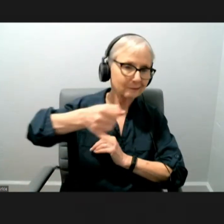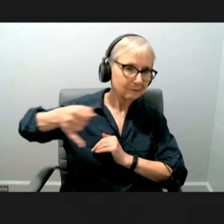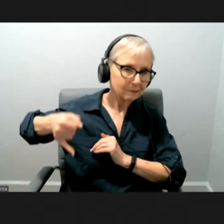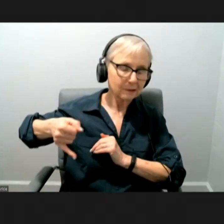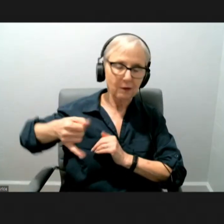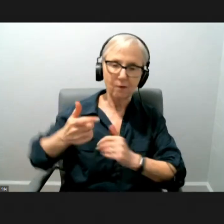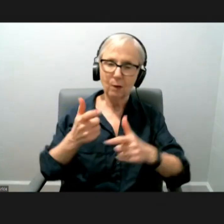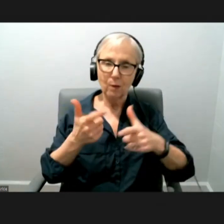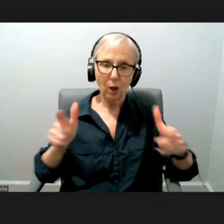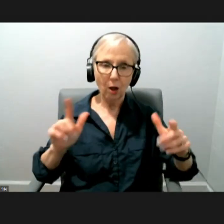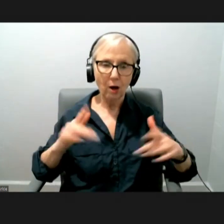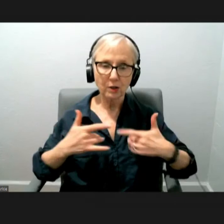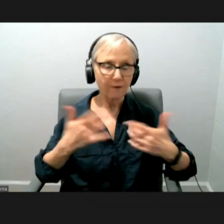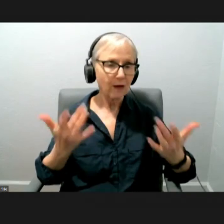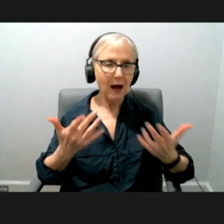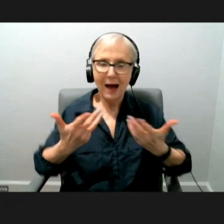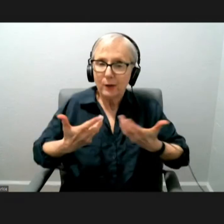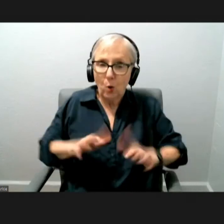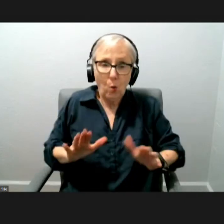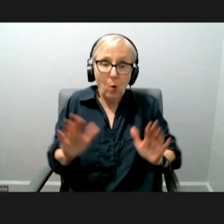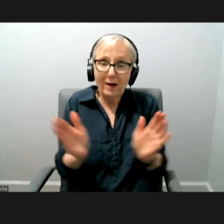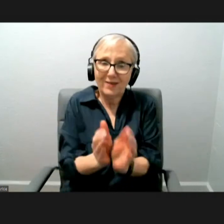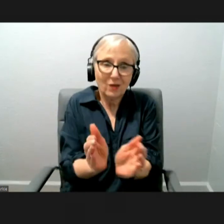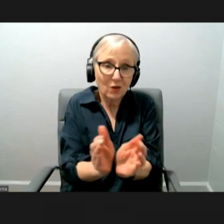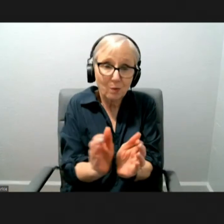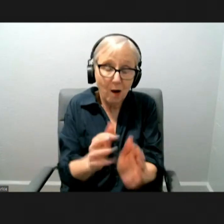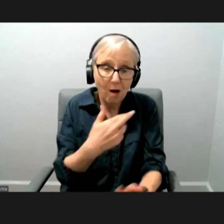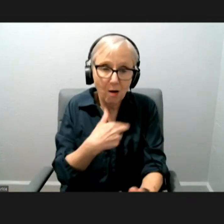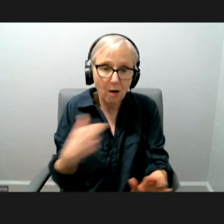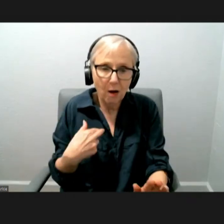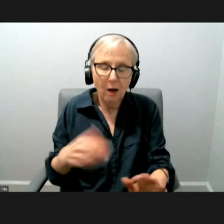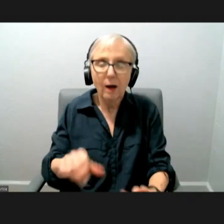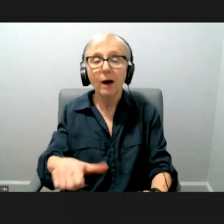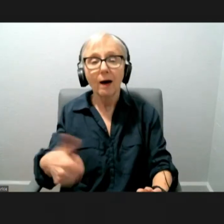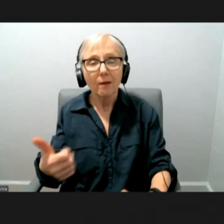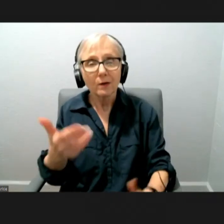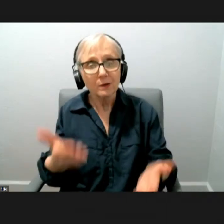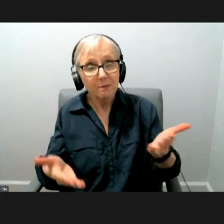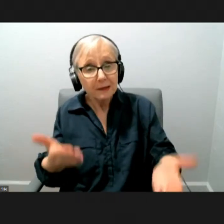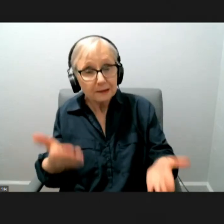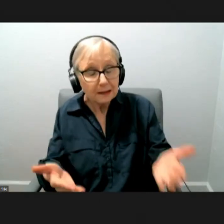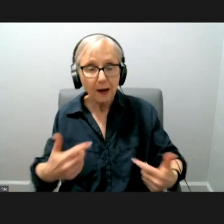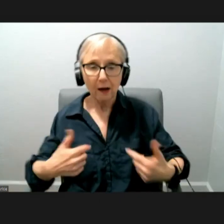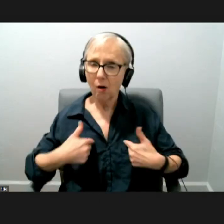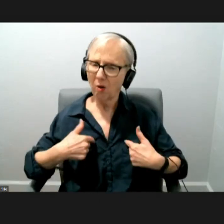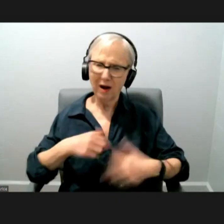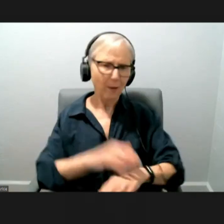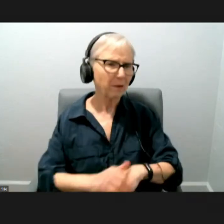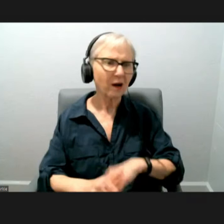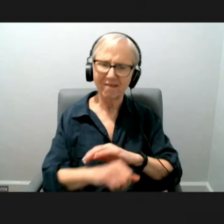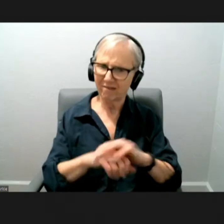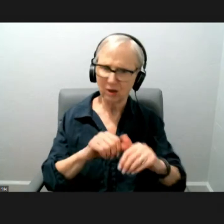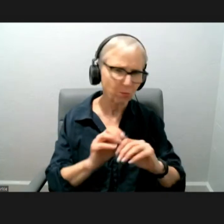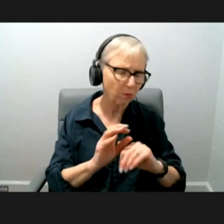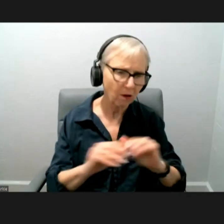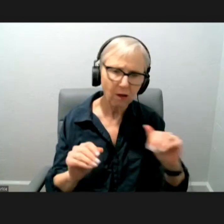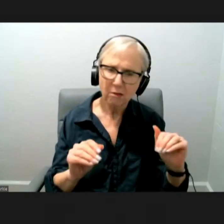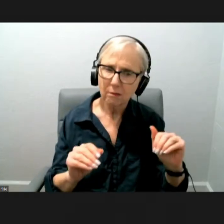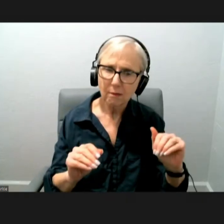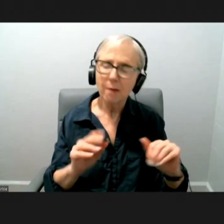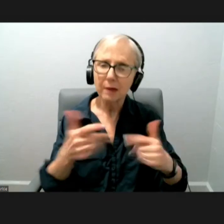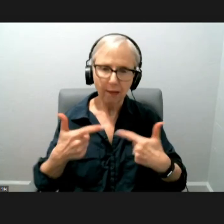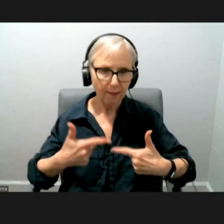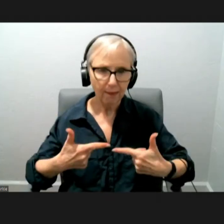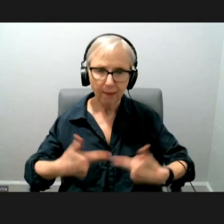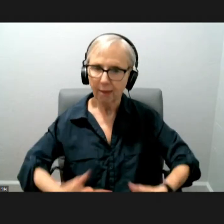take even a small risk. Others might say, I'm comfortable with that risk and I'm going to live my life